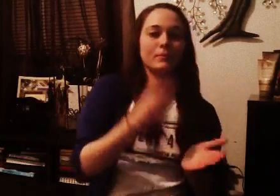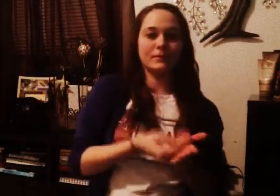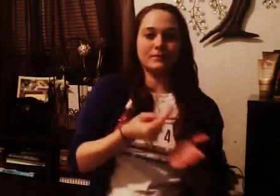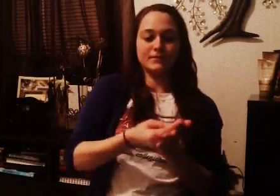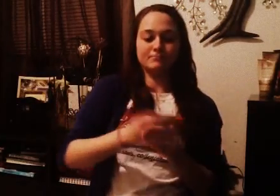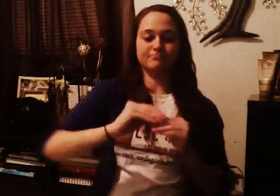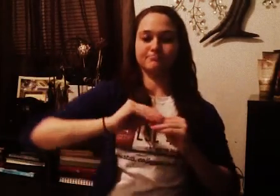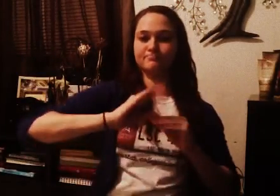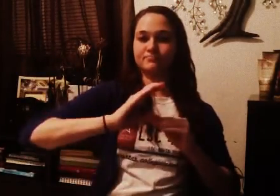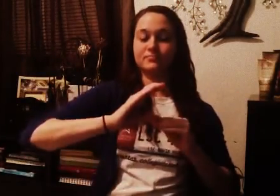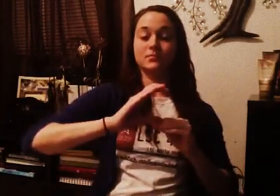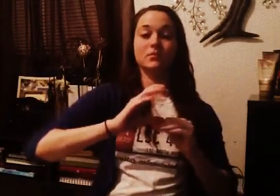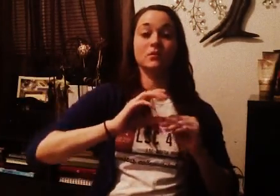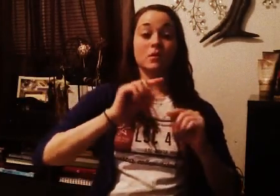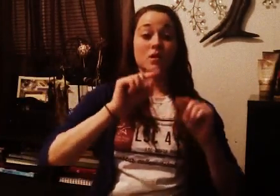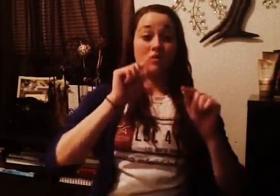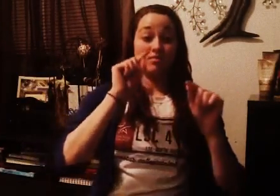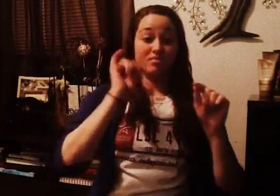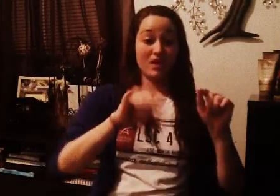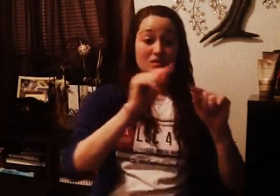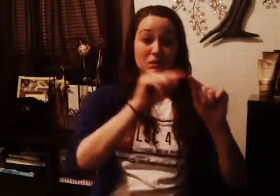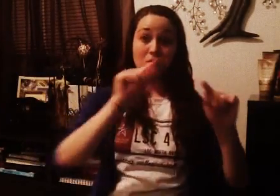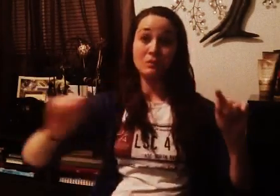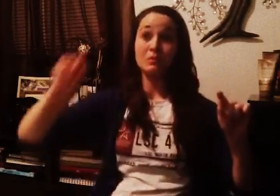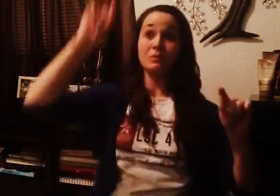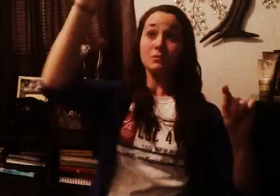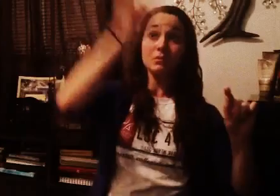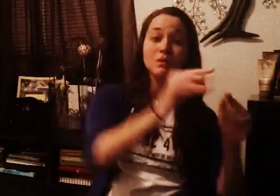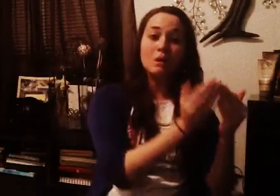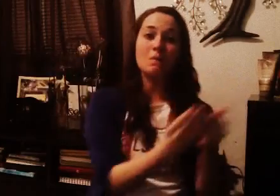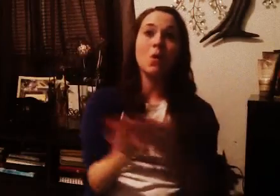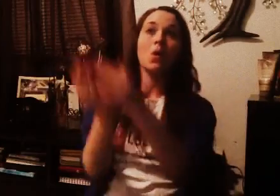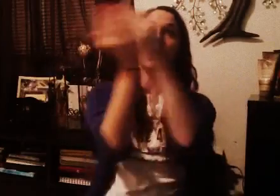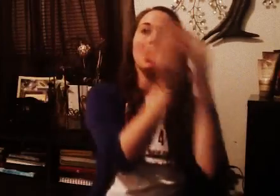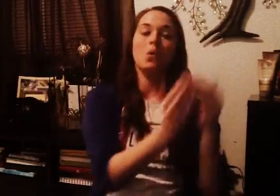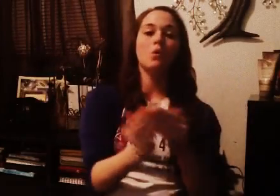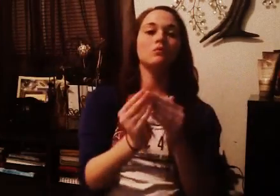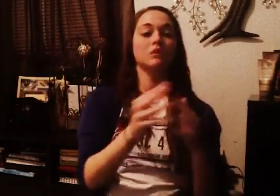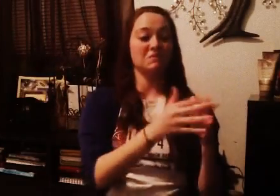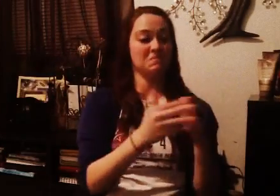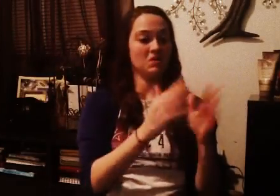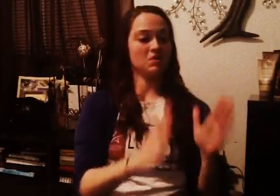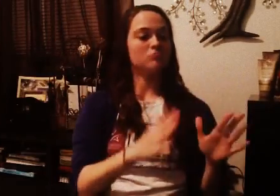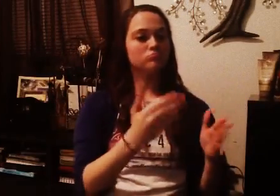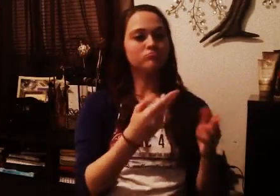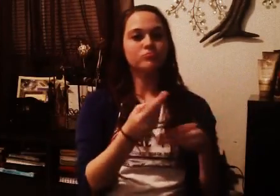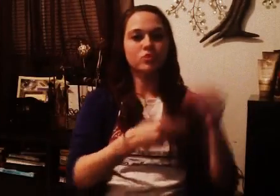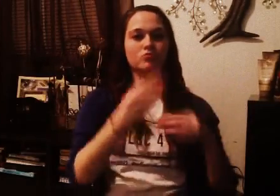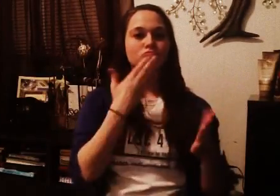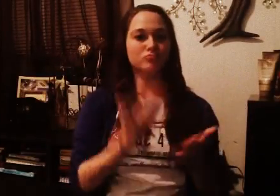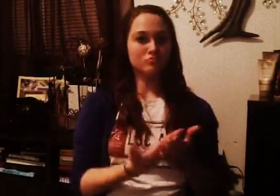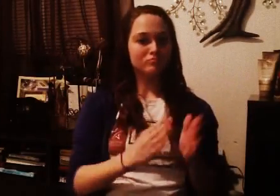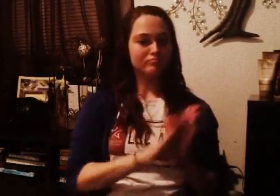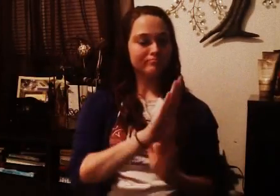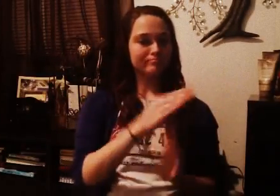Using these trade routes, American traders did quite well for themselves. However, British economic policies